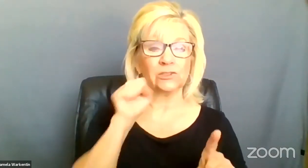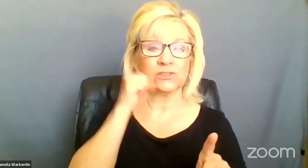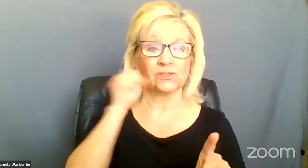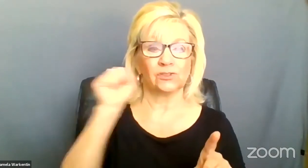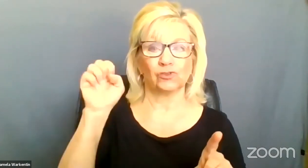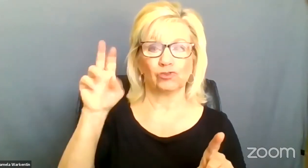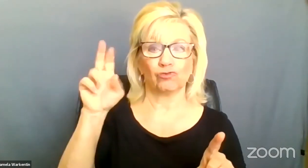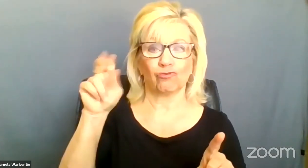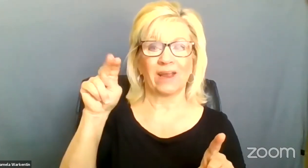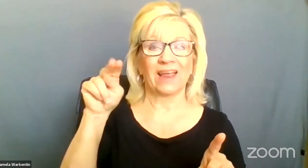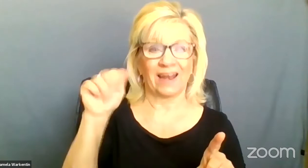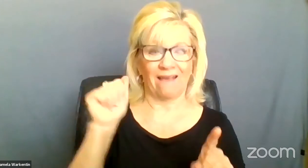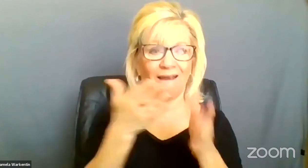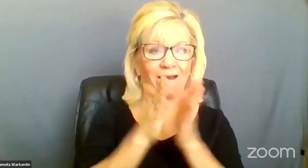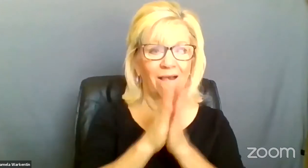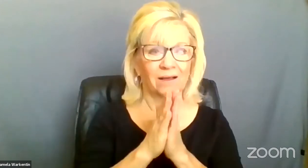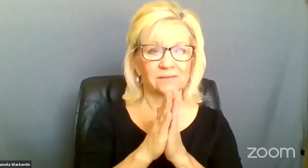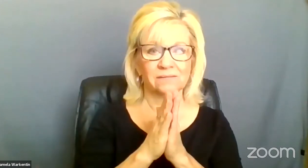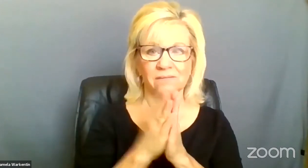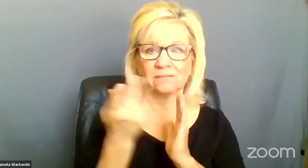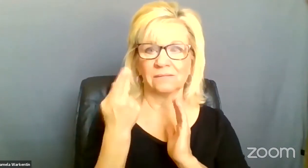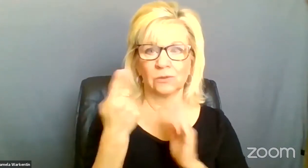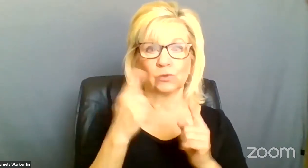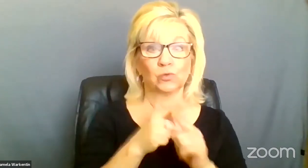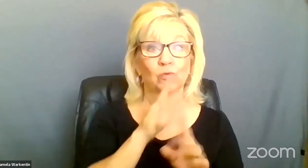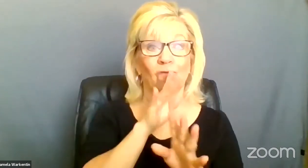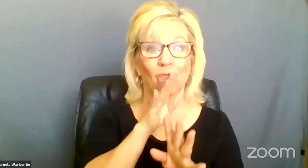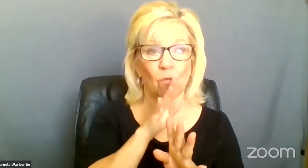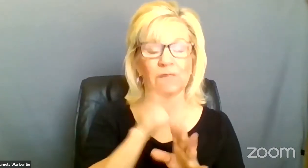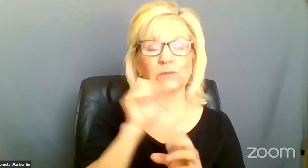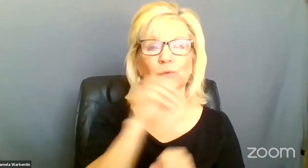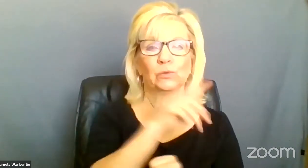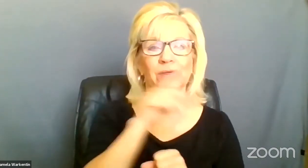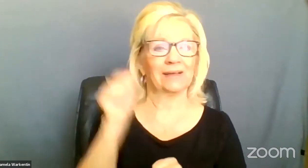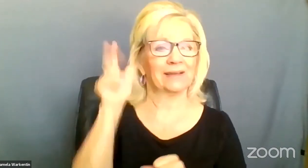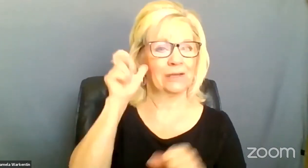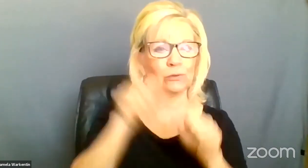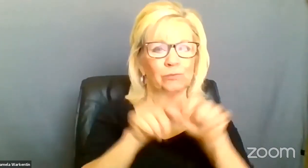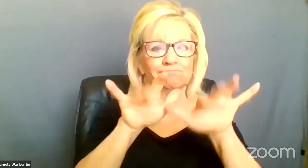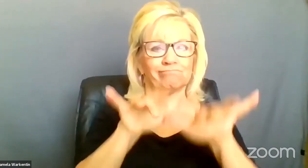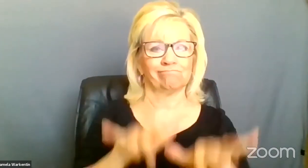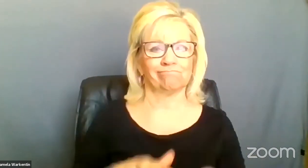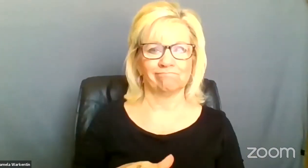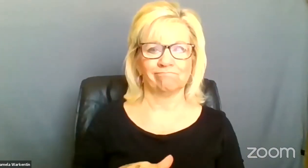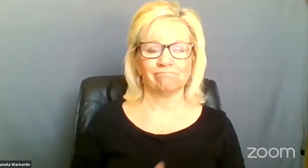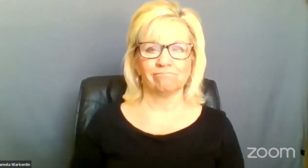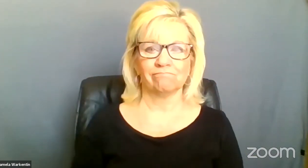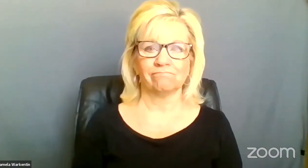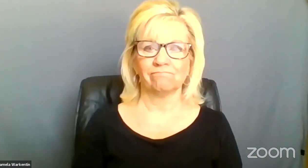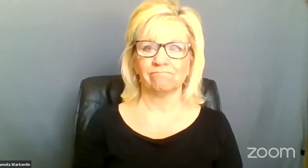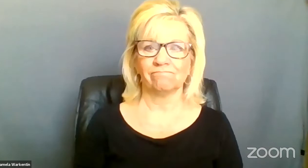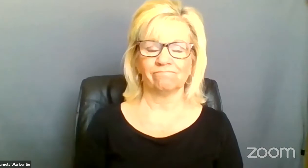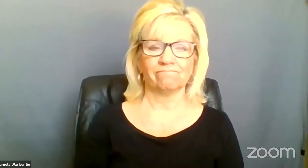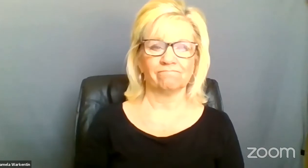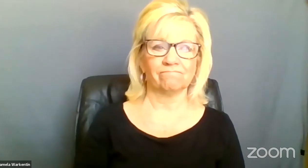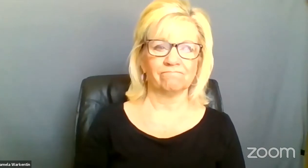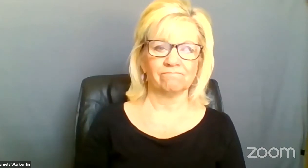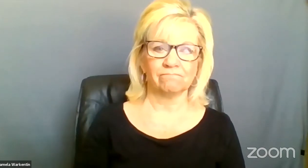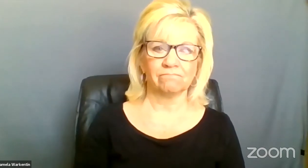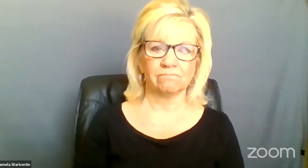The reason we're voicing is so that Serena can continue to take the minutes while the board meeting